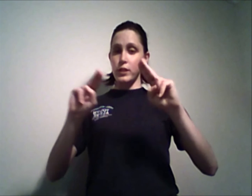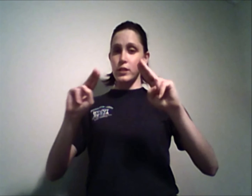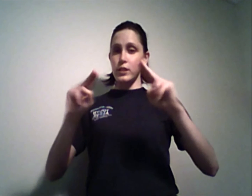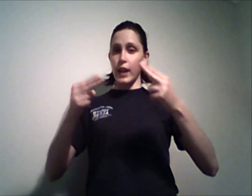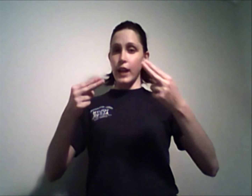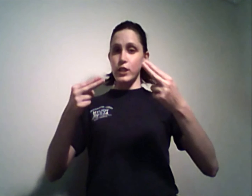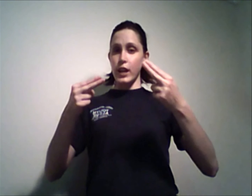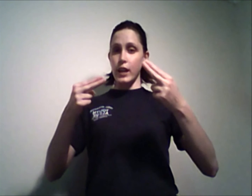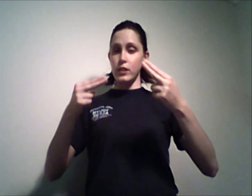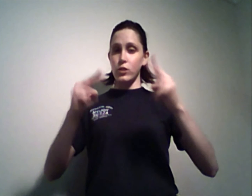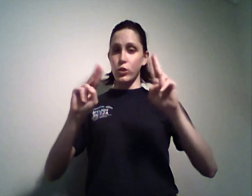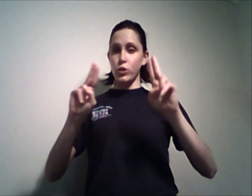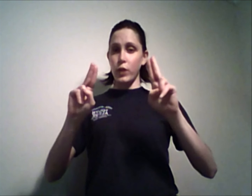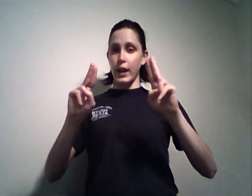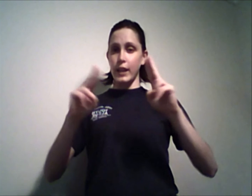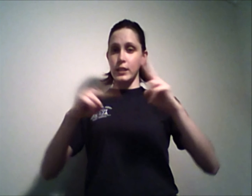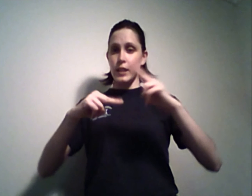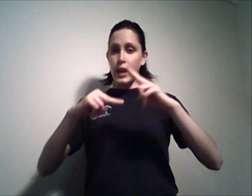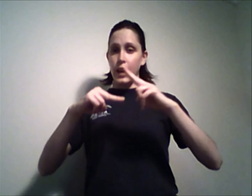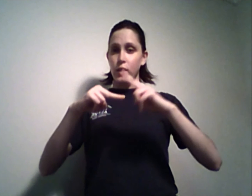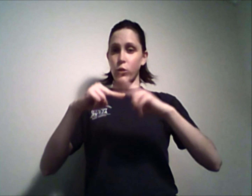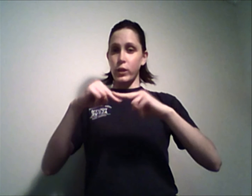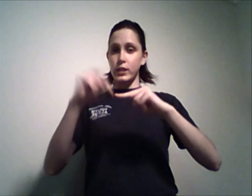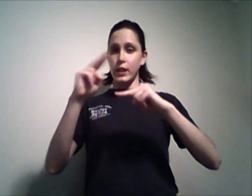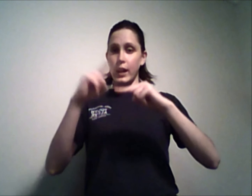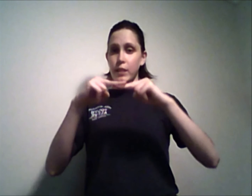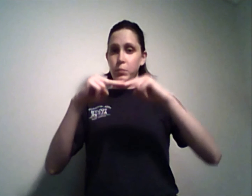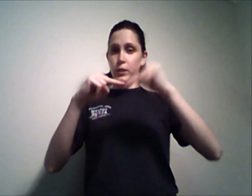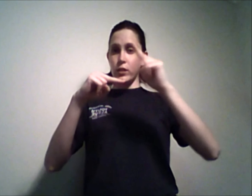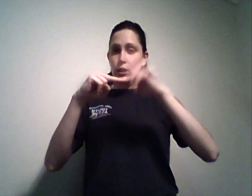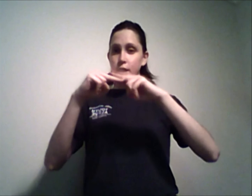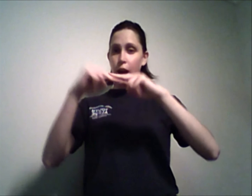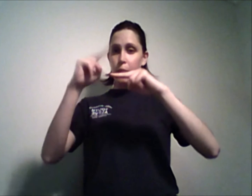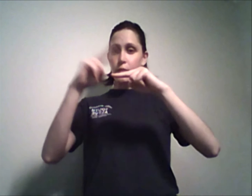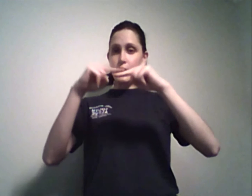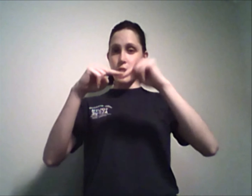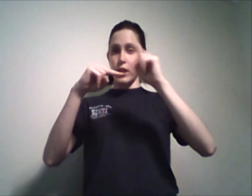the H hands or U hands, and they're going to kind of build on top of each other.